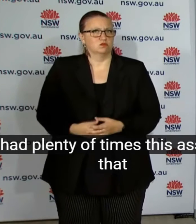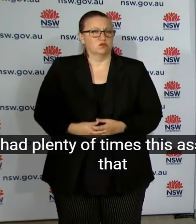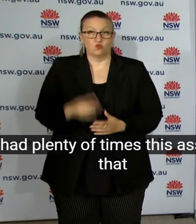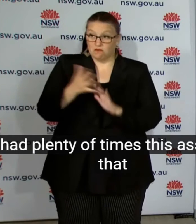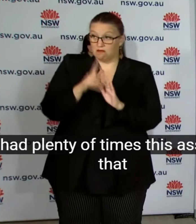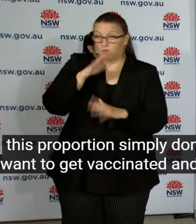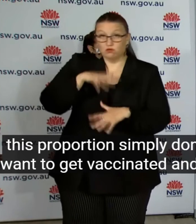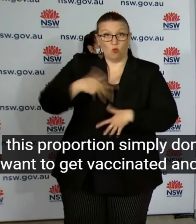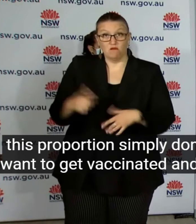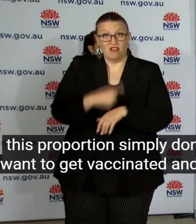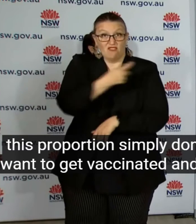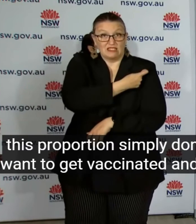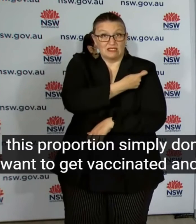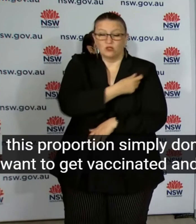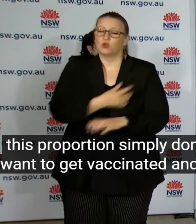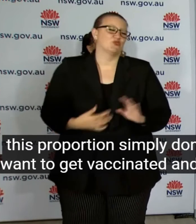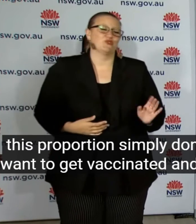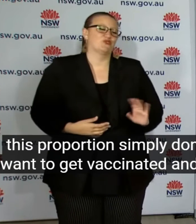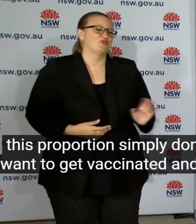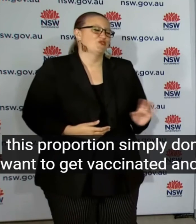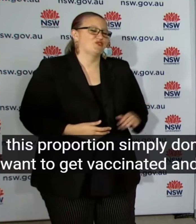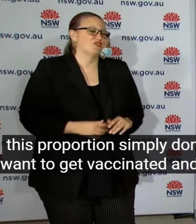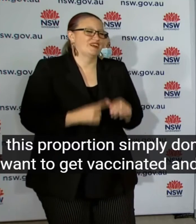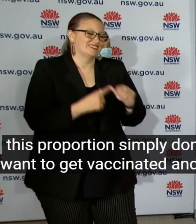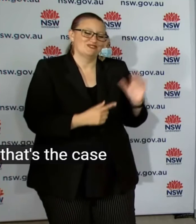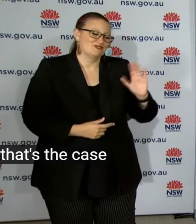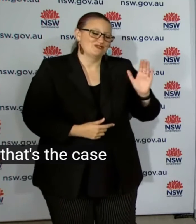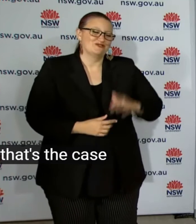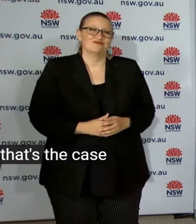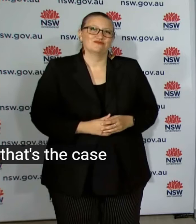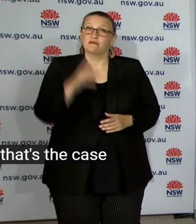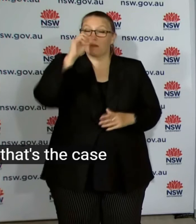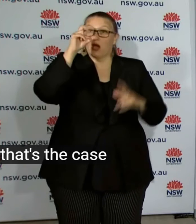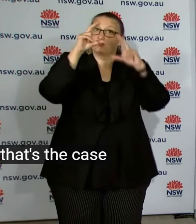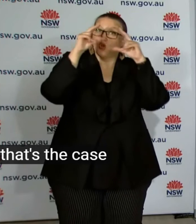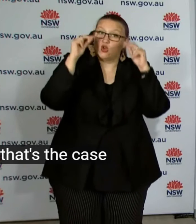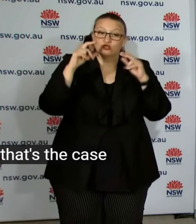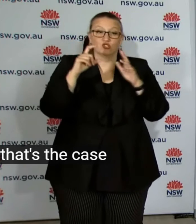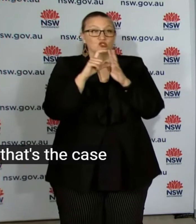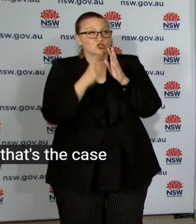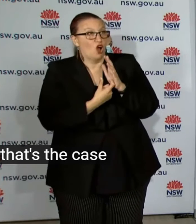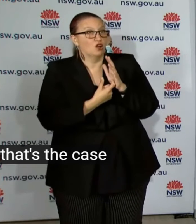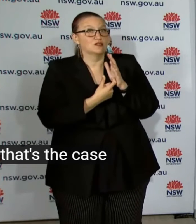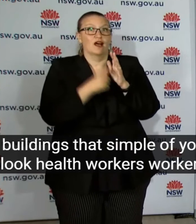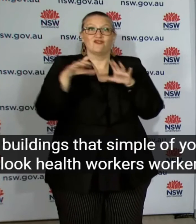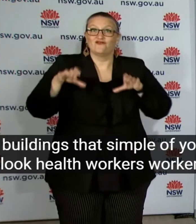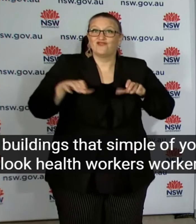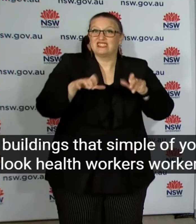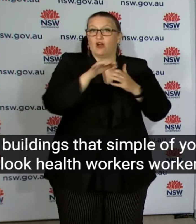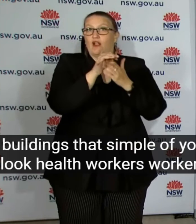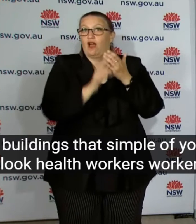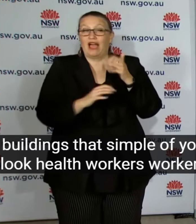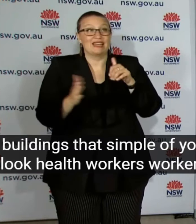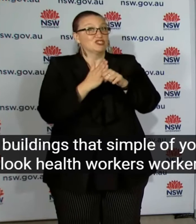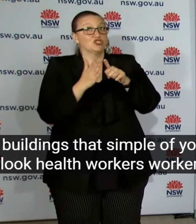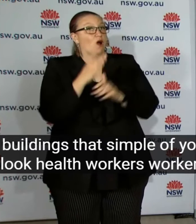that simple. I mean, look, health workers initially, as you'd recollect, were there were limited numbers who were allowed to be vaccinated.